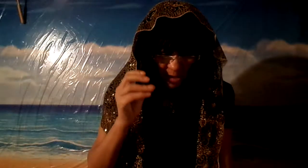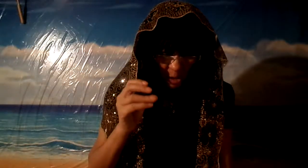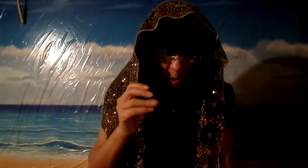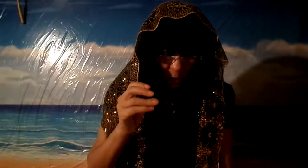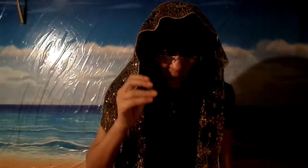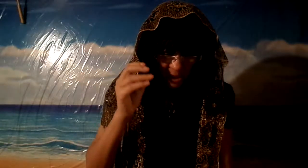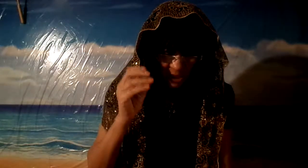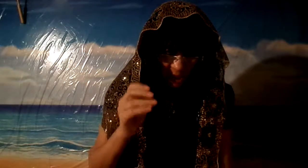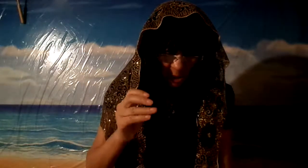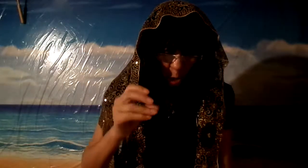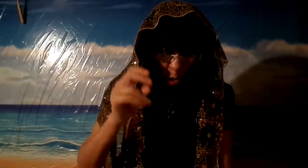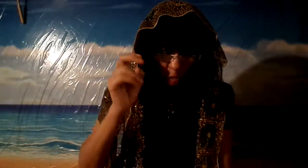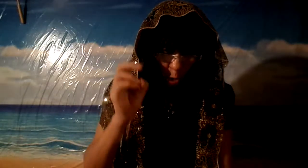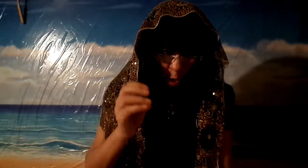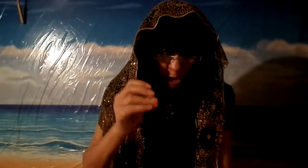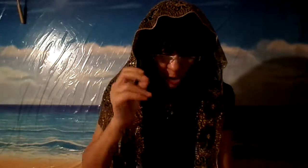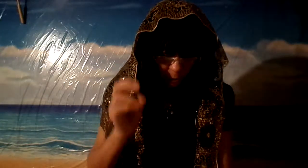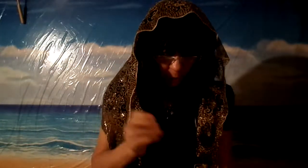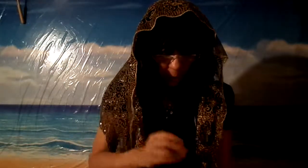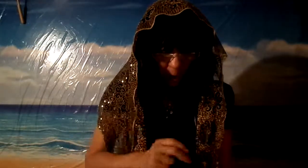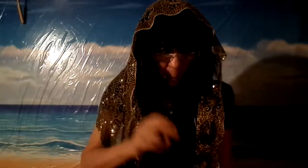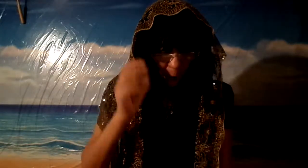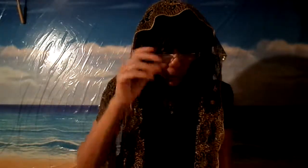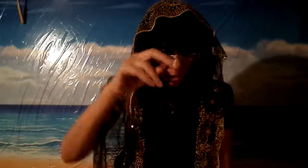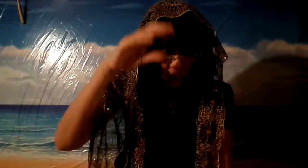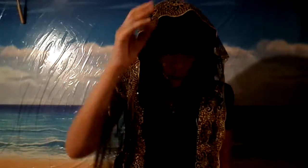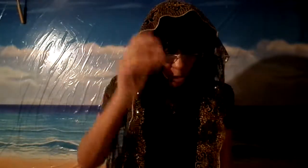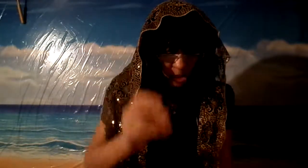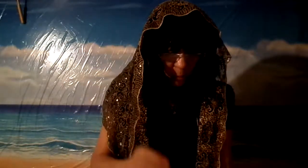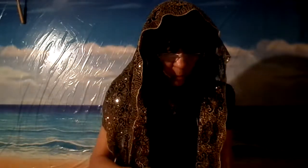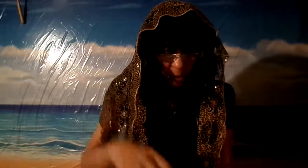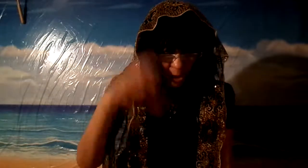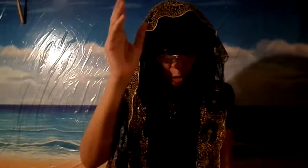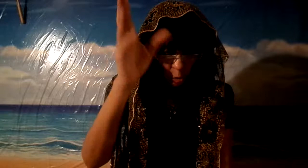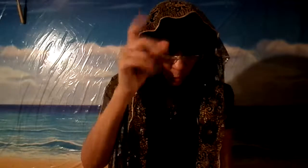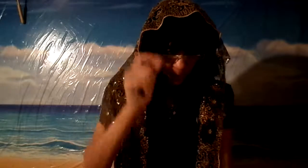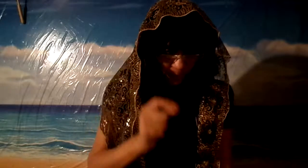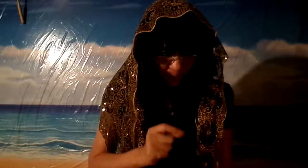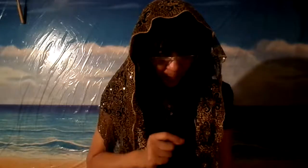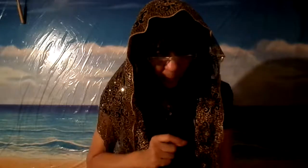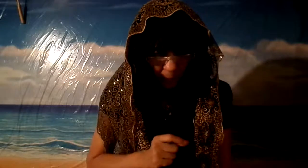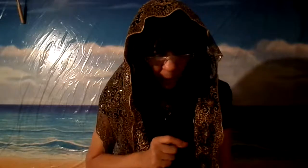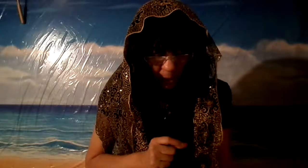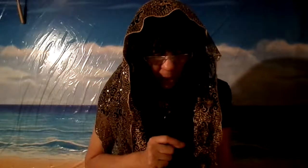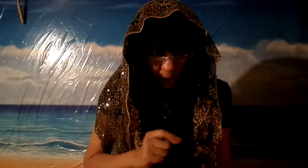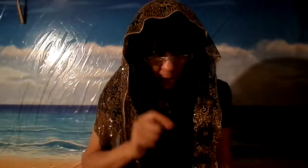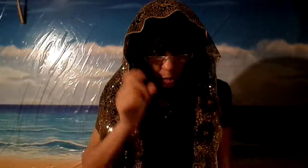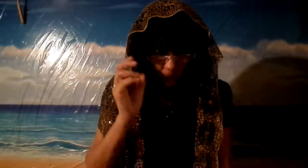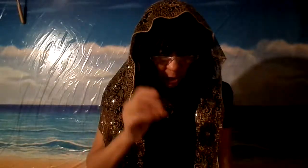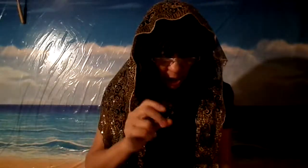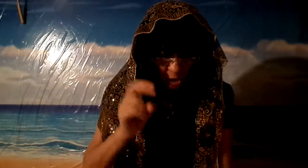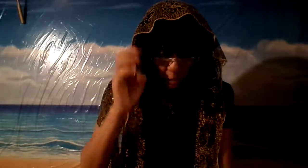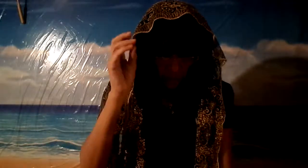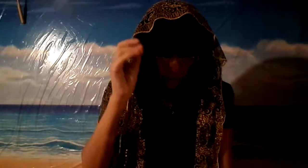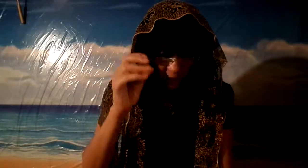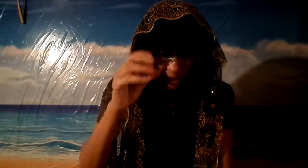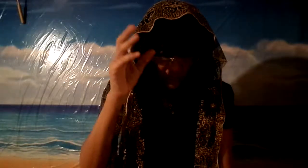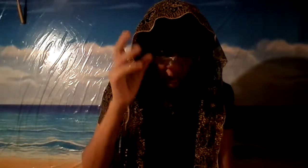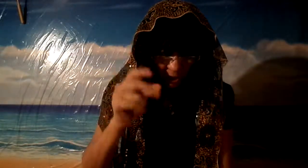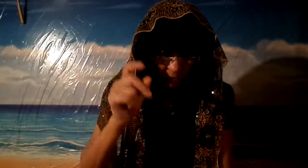some understanding of the Holy Spirit about the Holy Spirit in you. In nomination and is a gift from